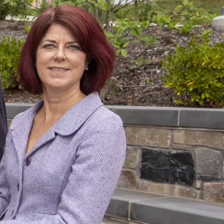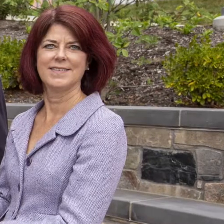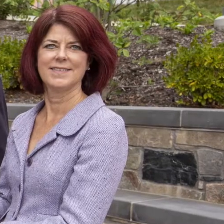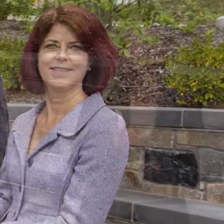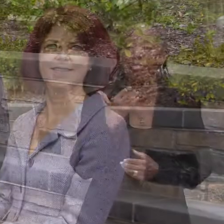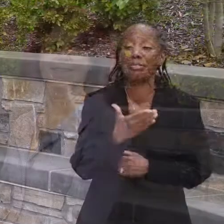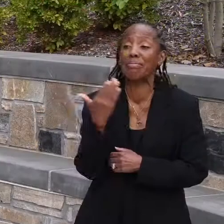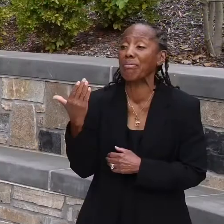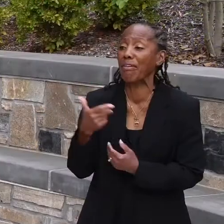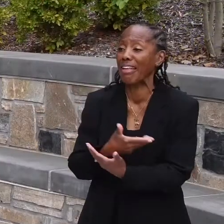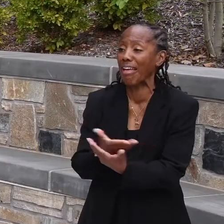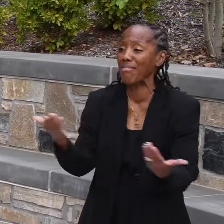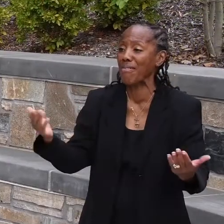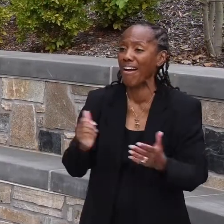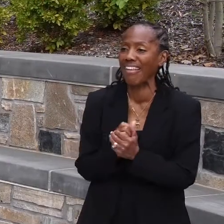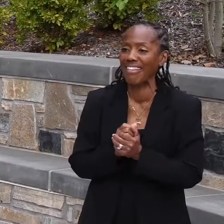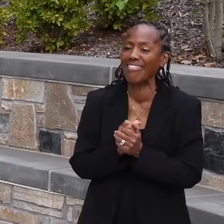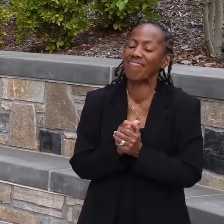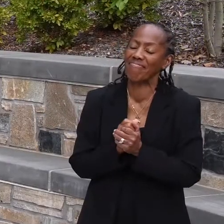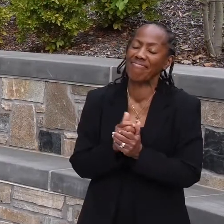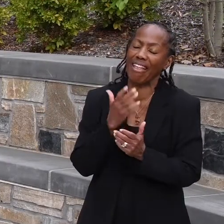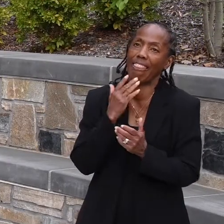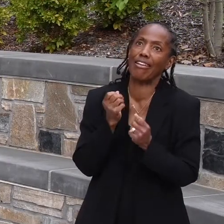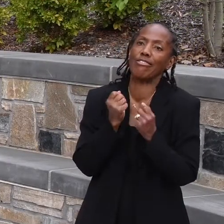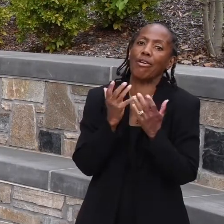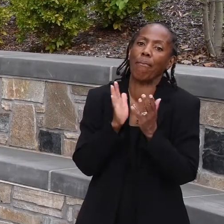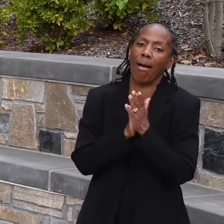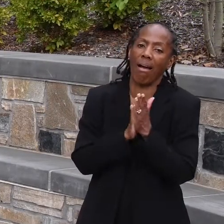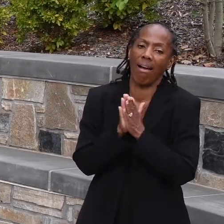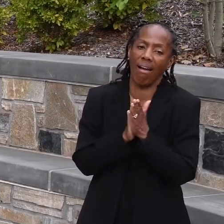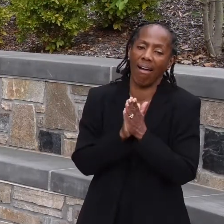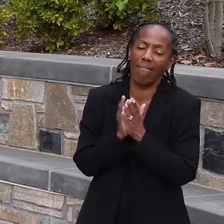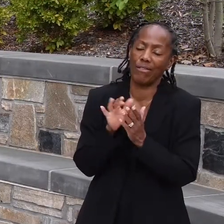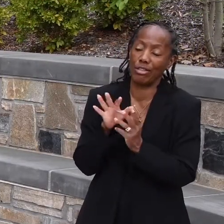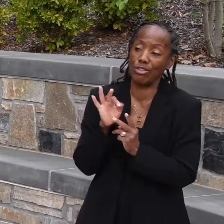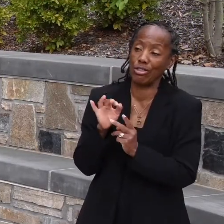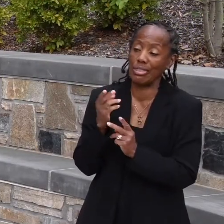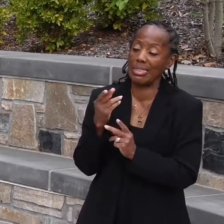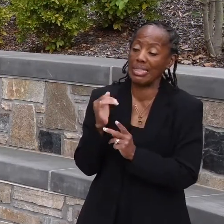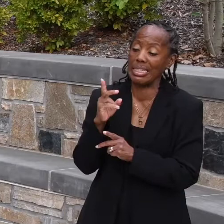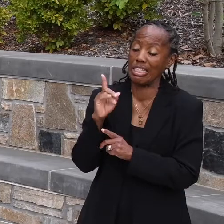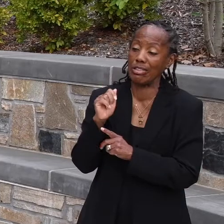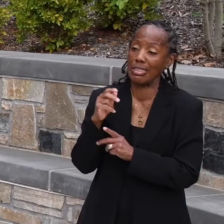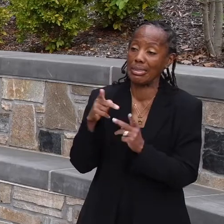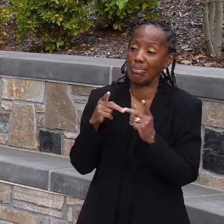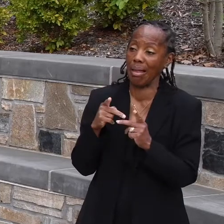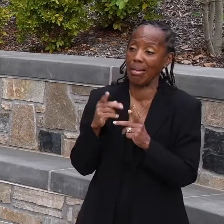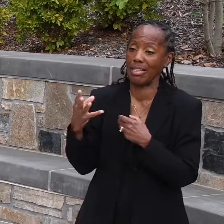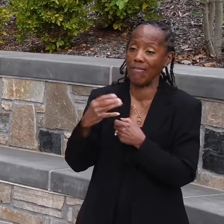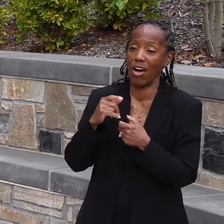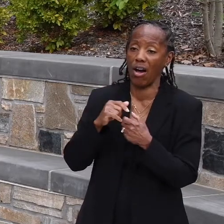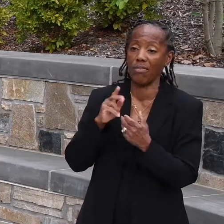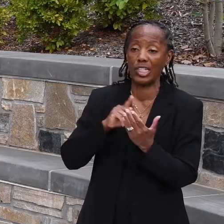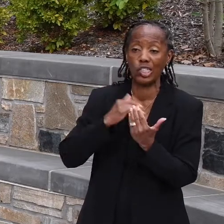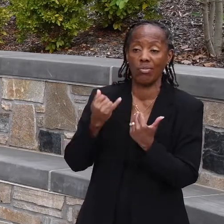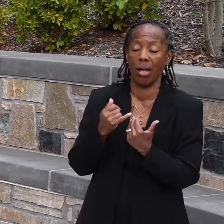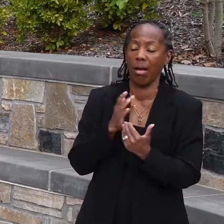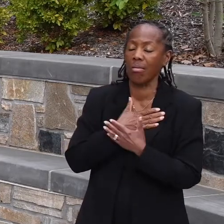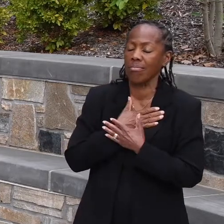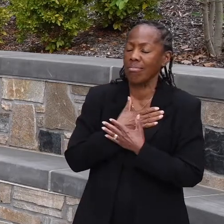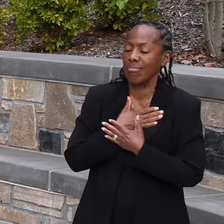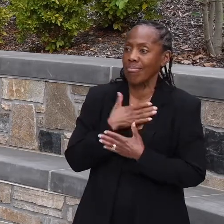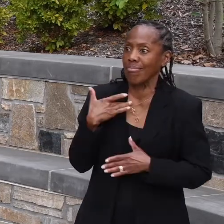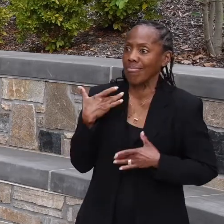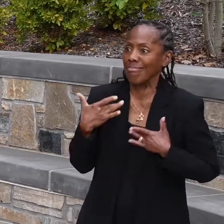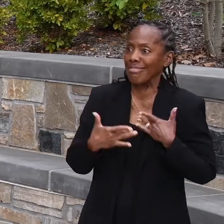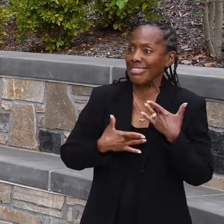Good morning, everyone. Thank you so much for choosing Hilda's Place as part of this project. I am so